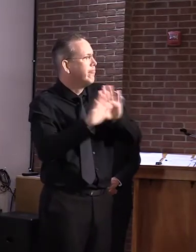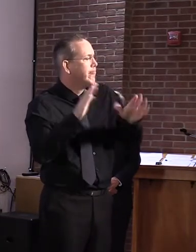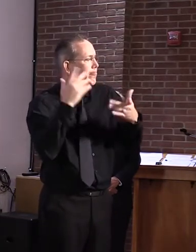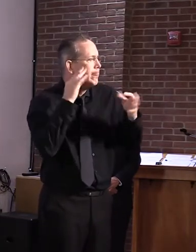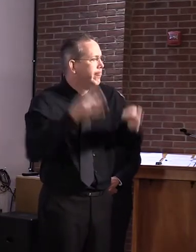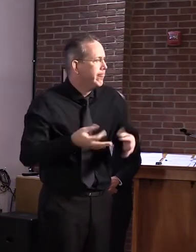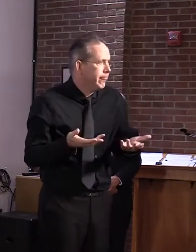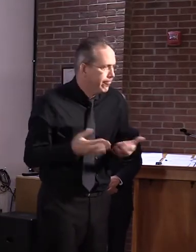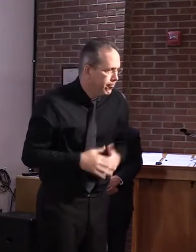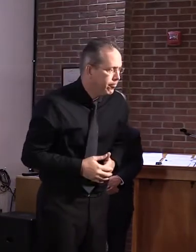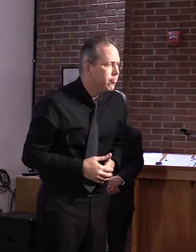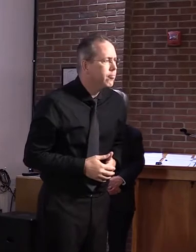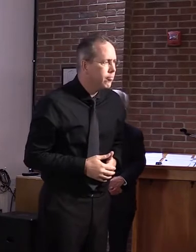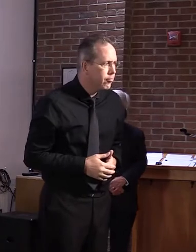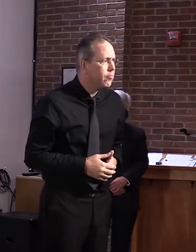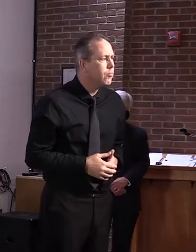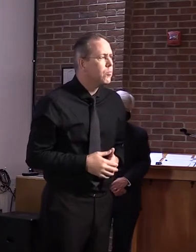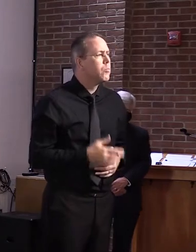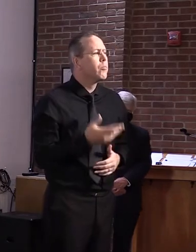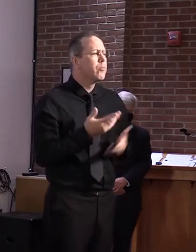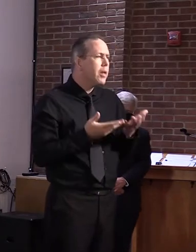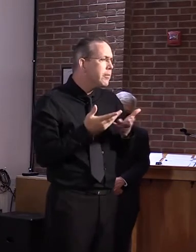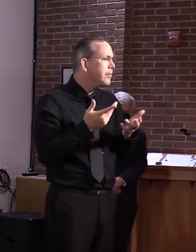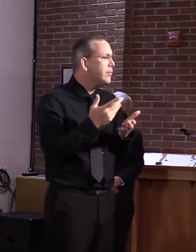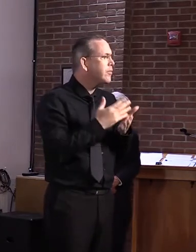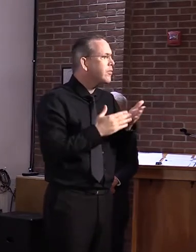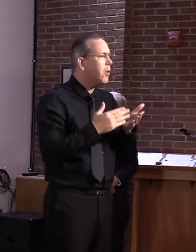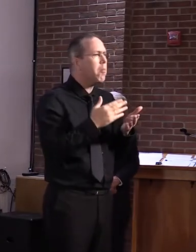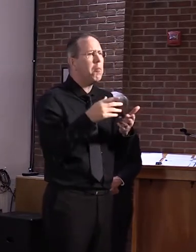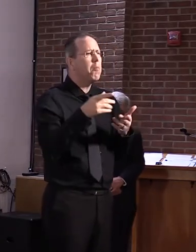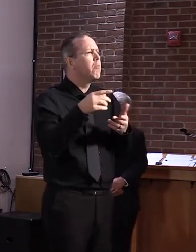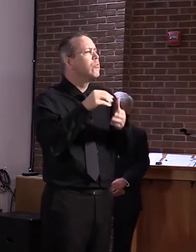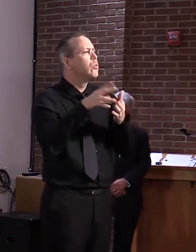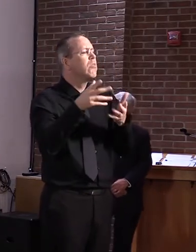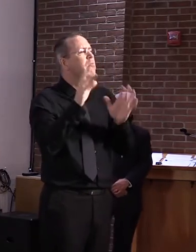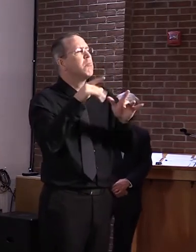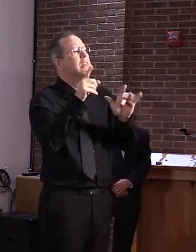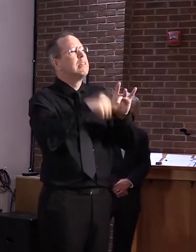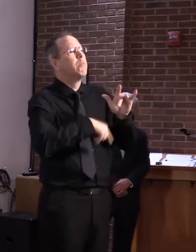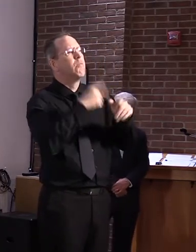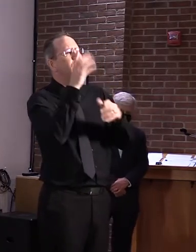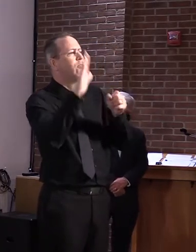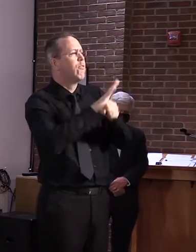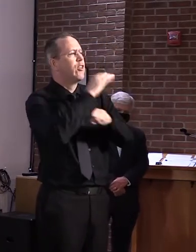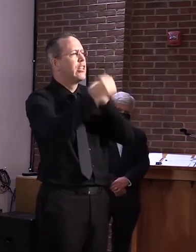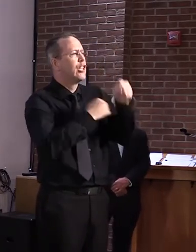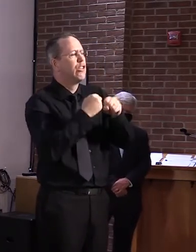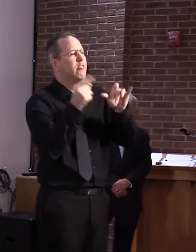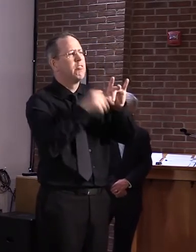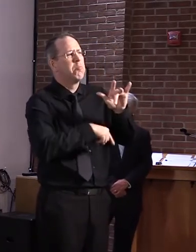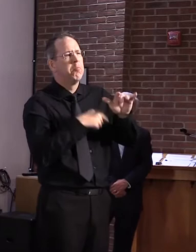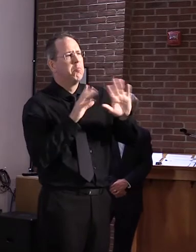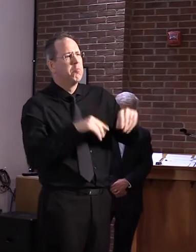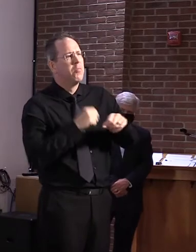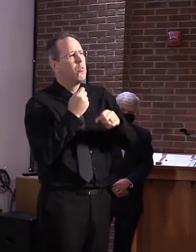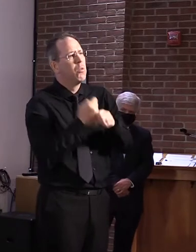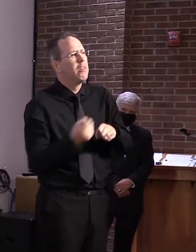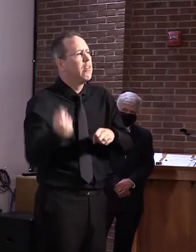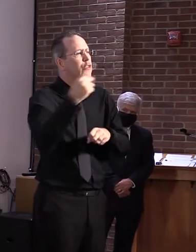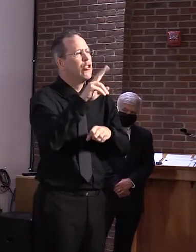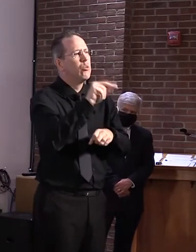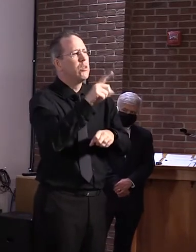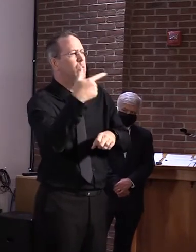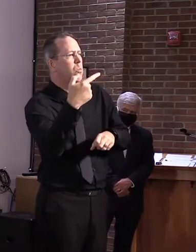some that might want to take a gap year or things like that. So, but I think the high water mark would probably be about 56,000. I